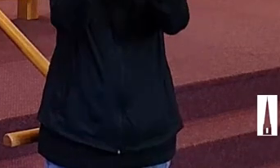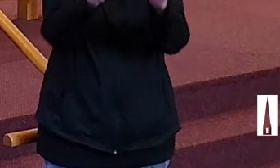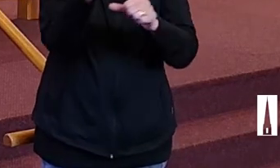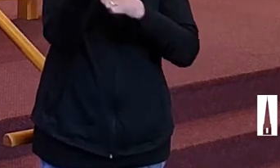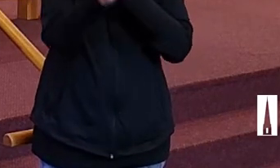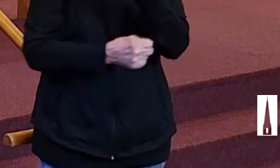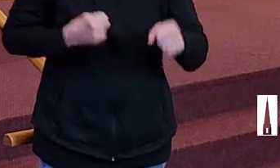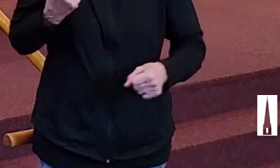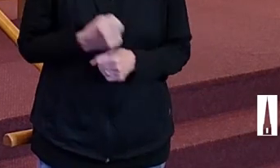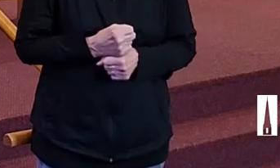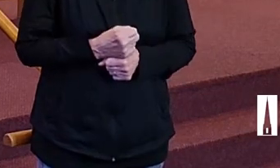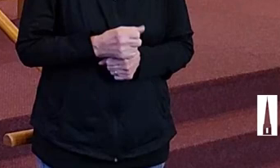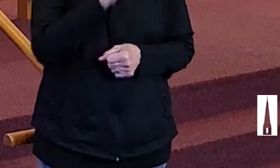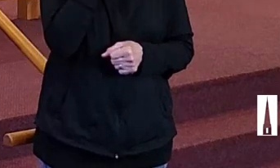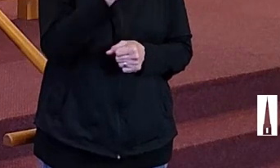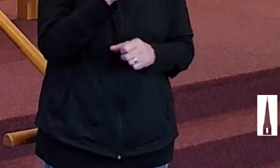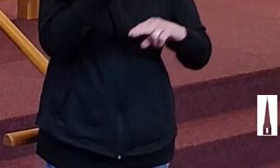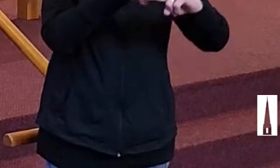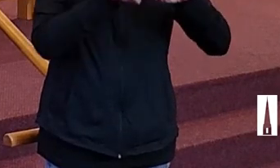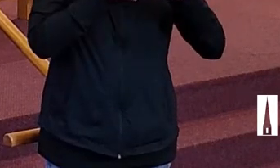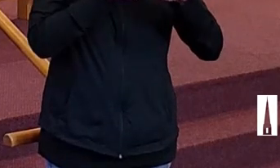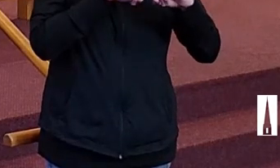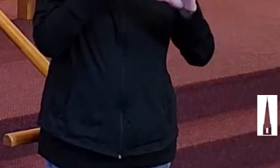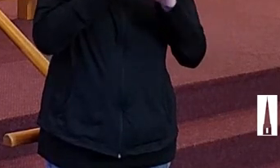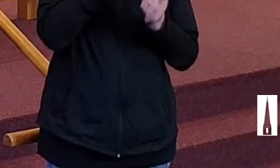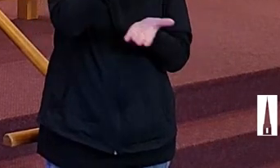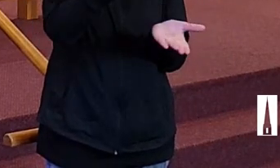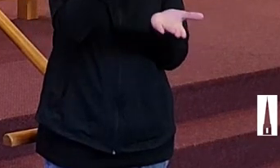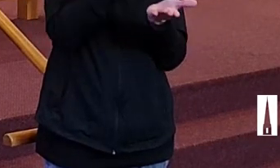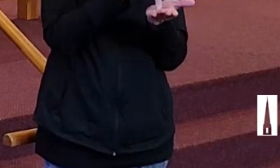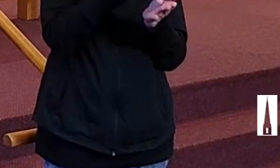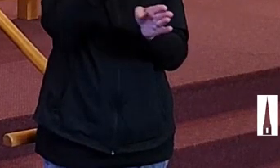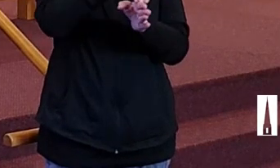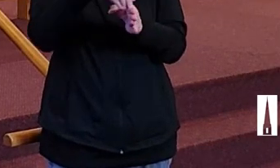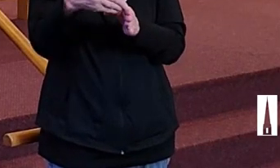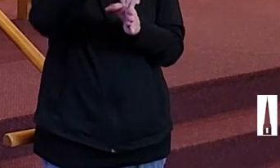Don't sit in this middle ground because it could be worse.